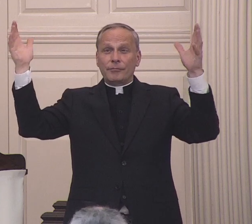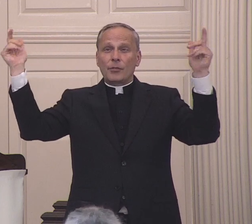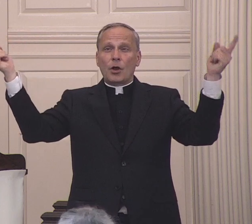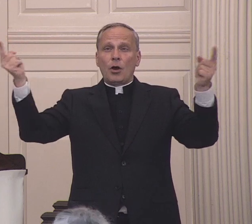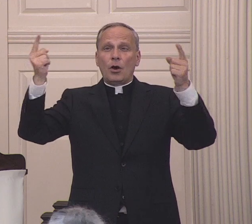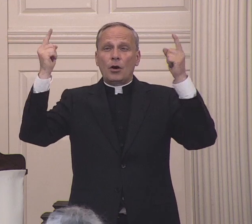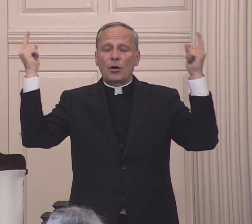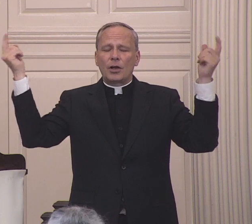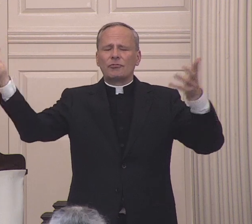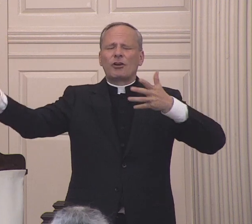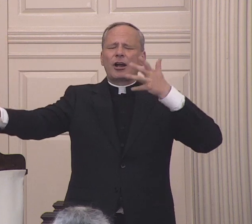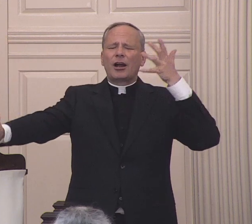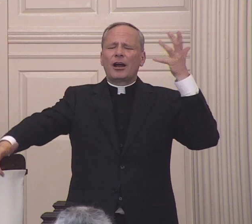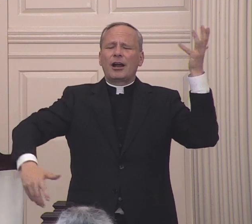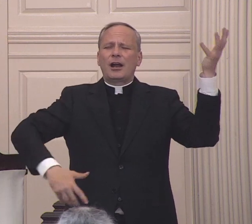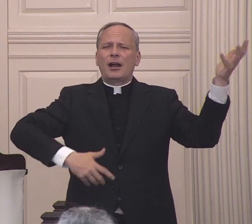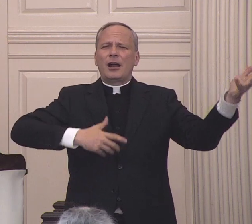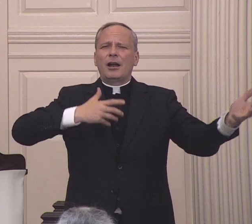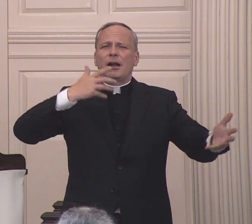to